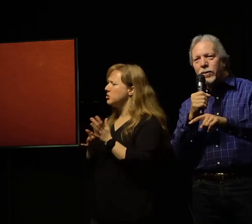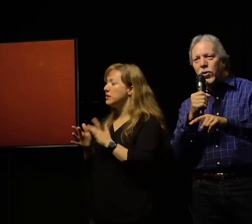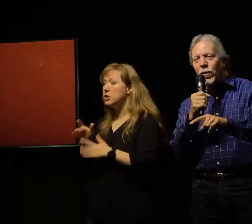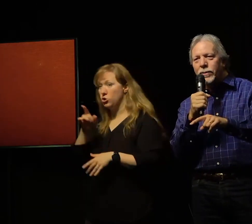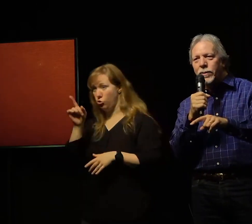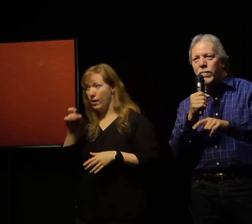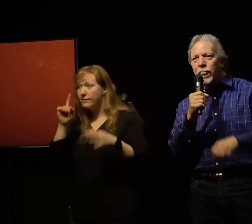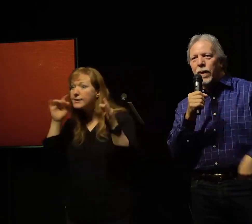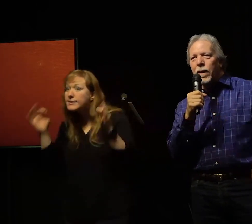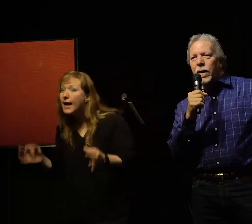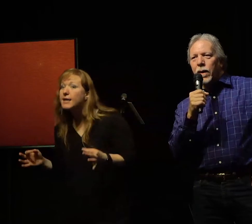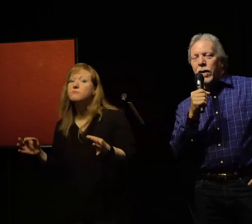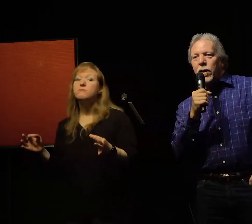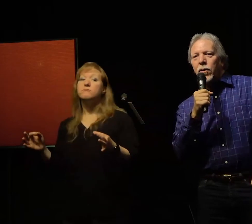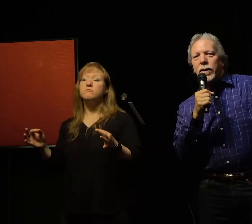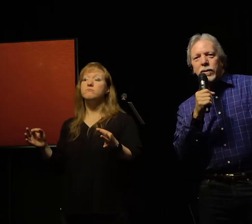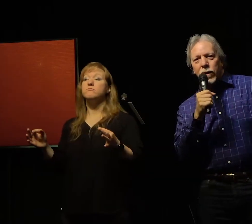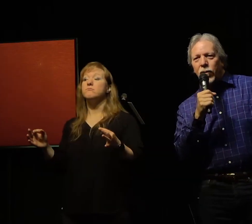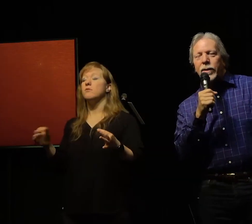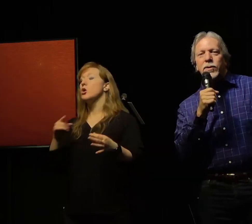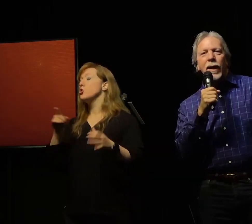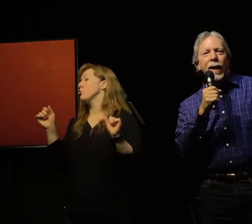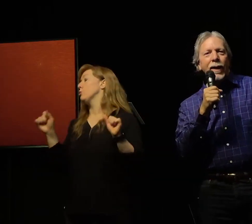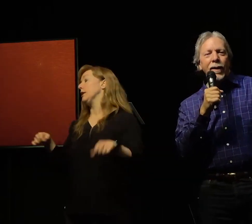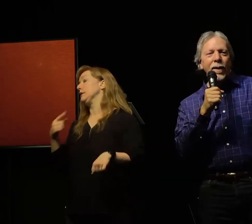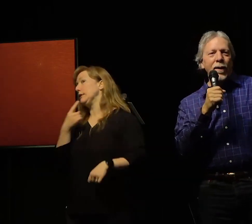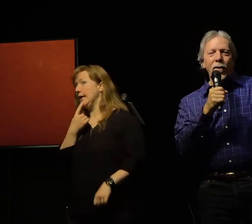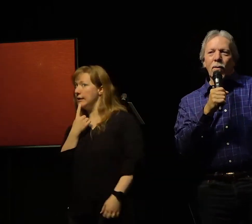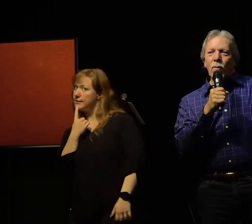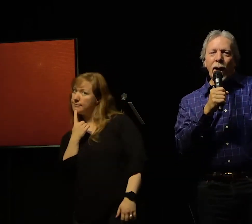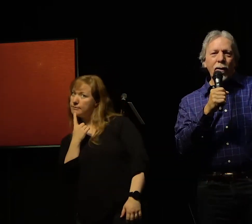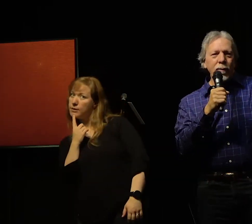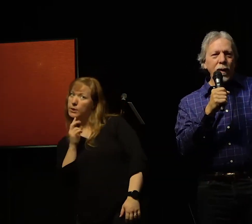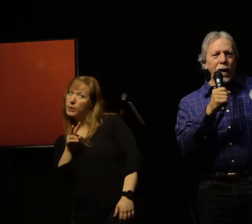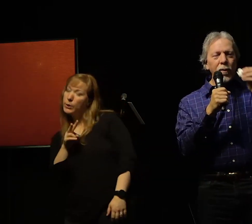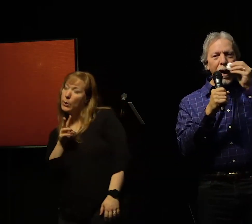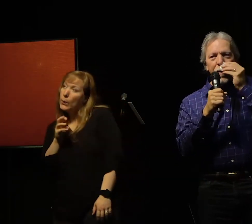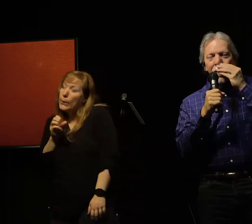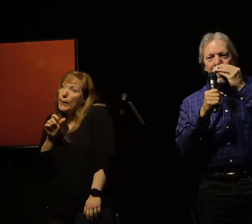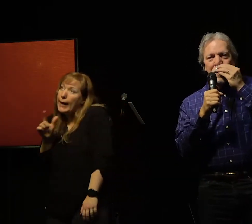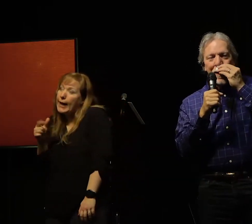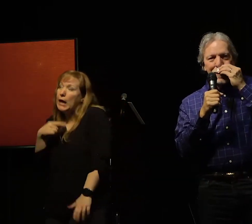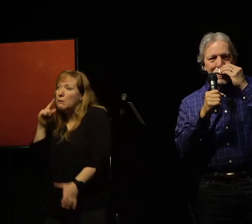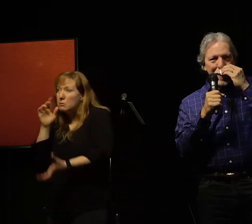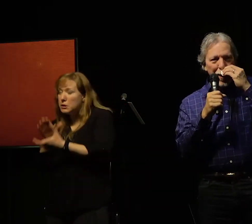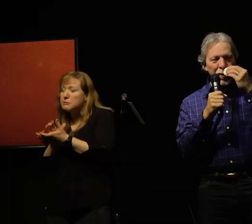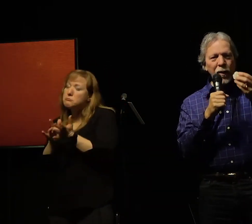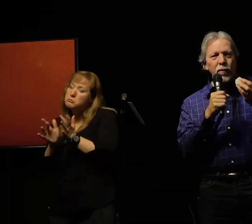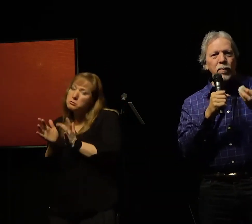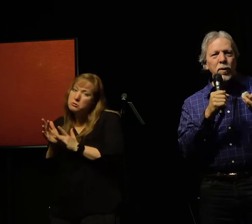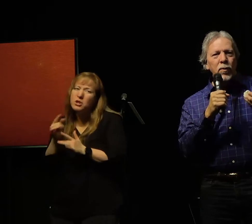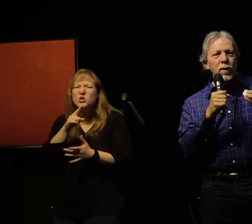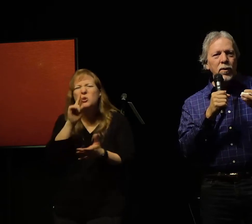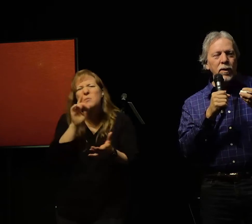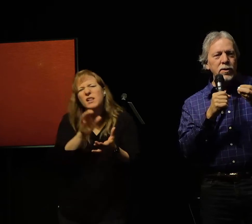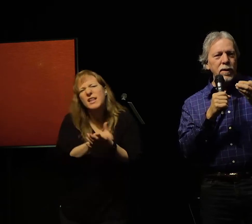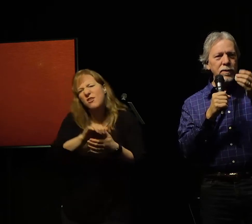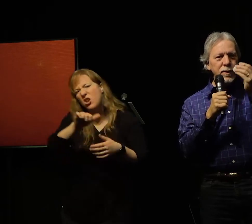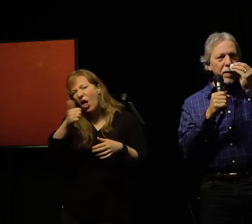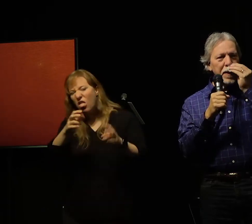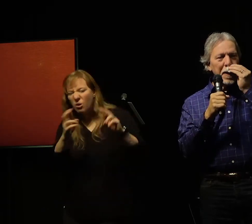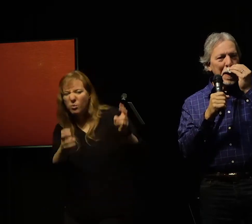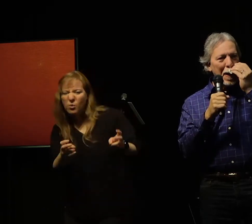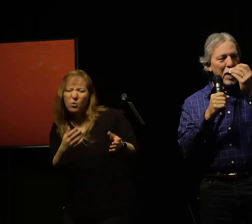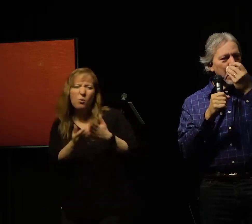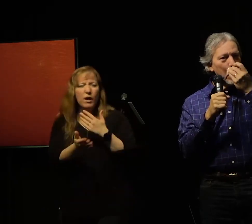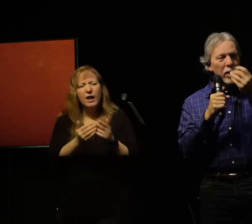to make a choice. You can say, well, you know, I believe in Jesus. You believe in Buddha, Krishna,